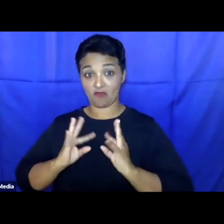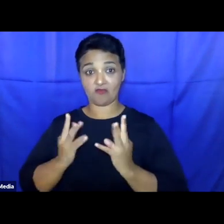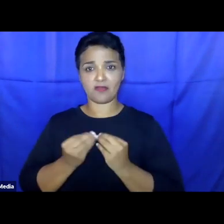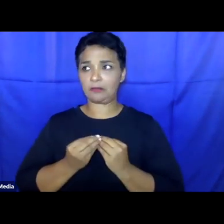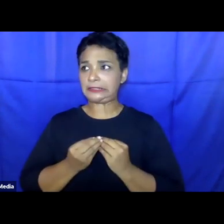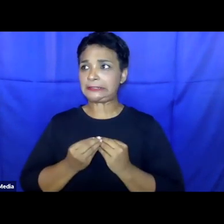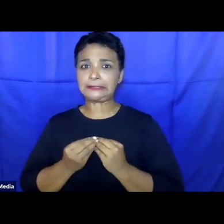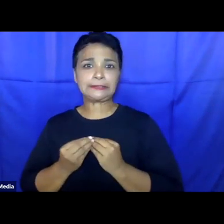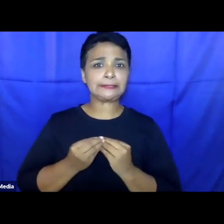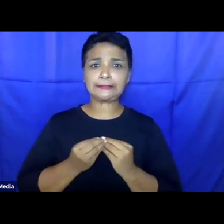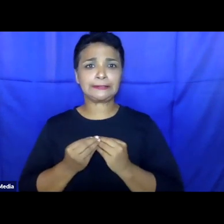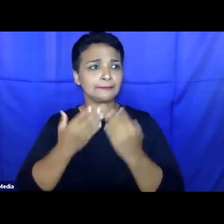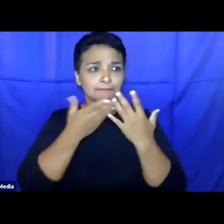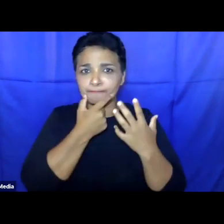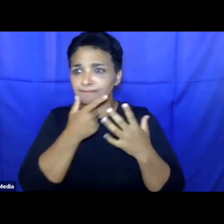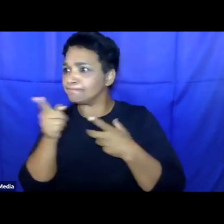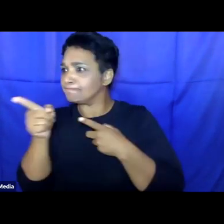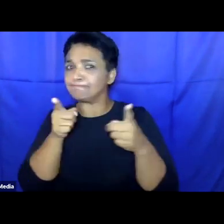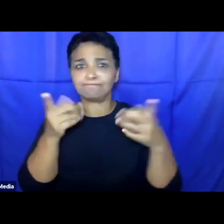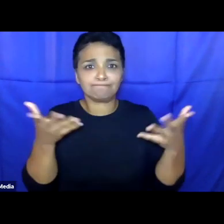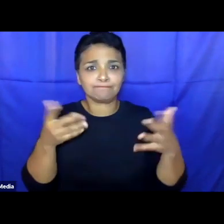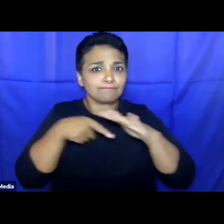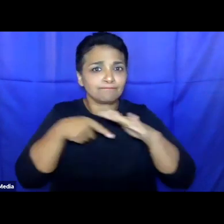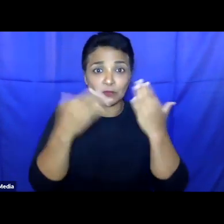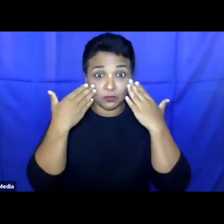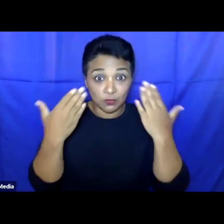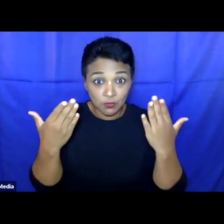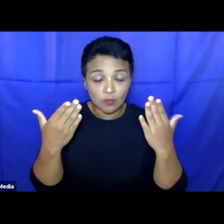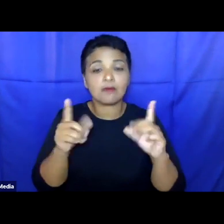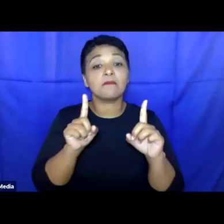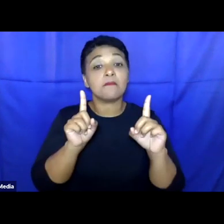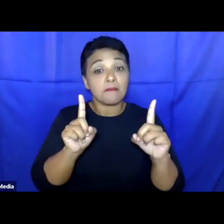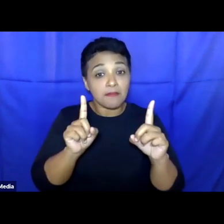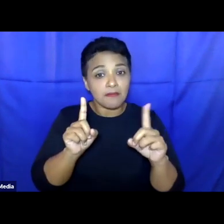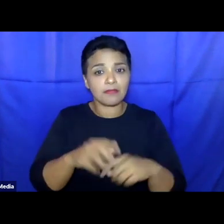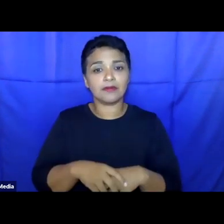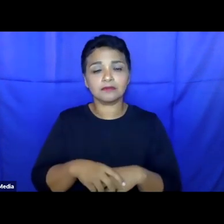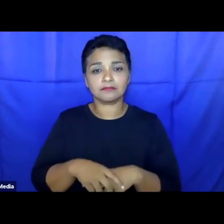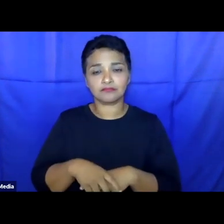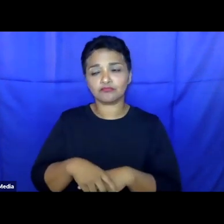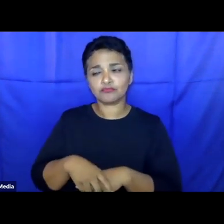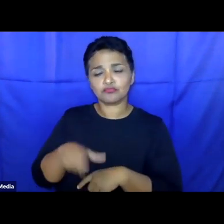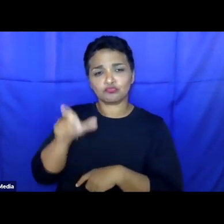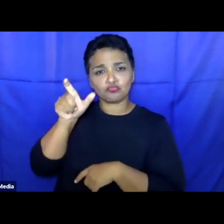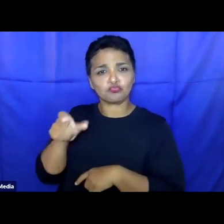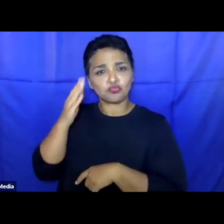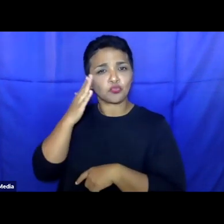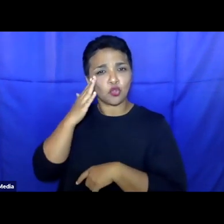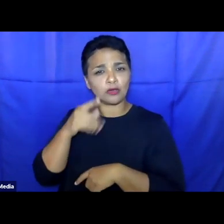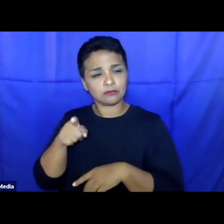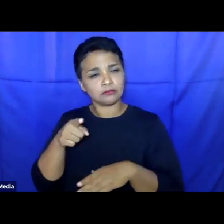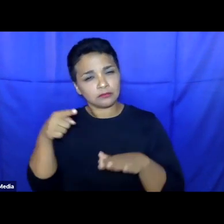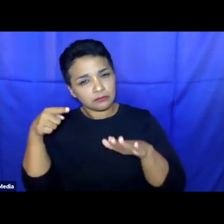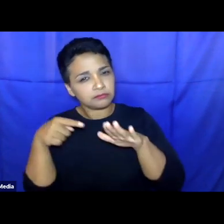But unfortunately, someone was paying all the amount of travel to come to